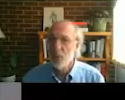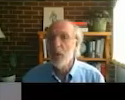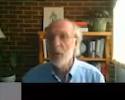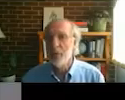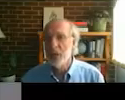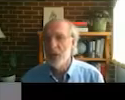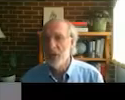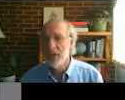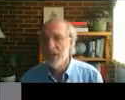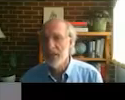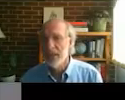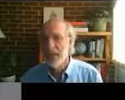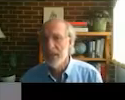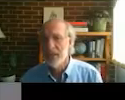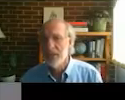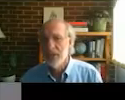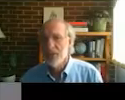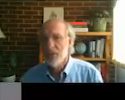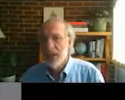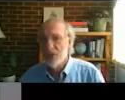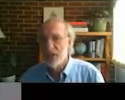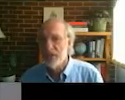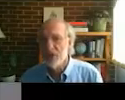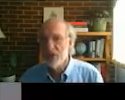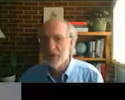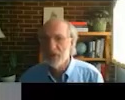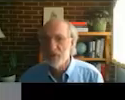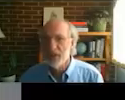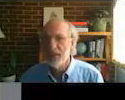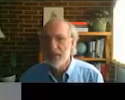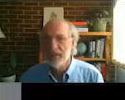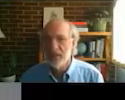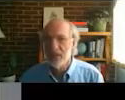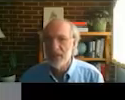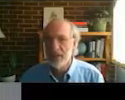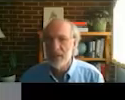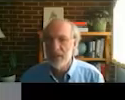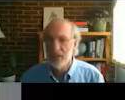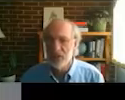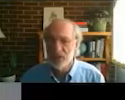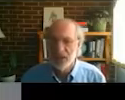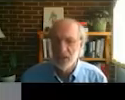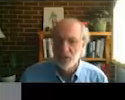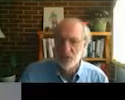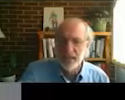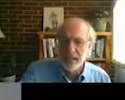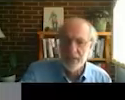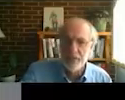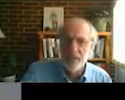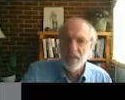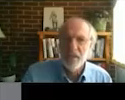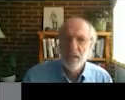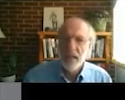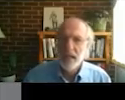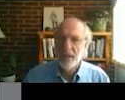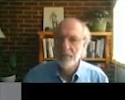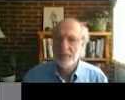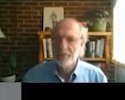signs well beyond the scratching of the surface we did here in this training.